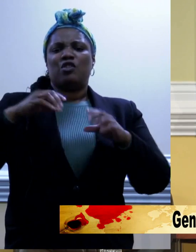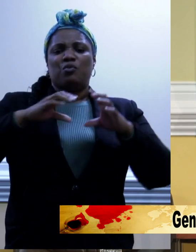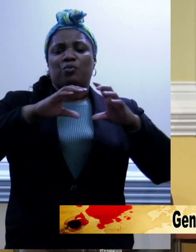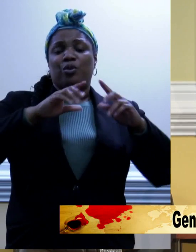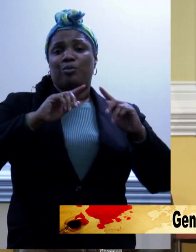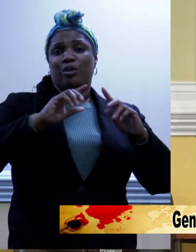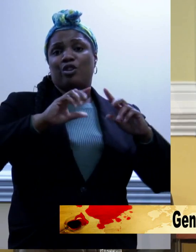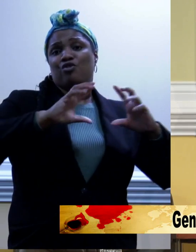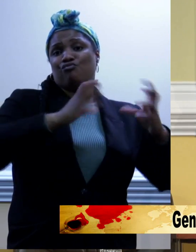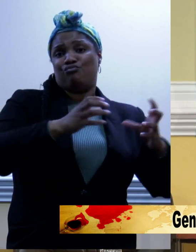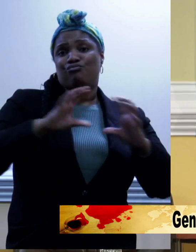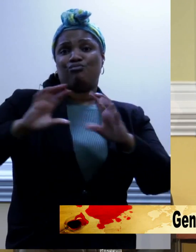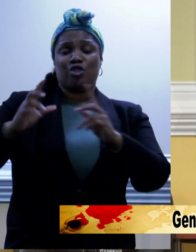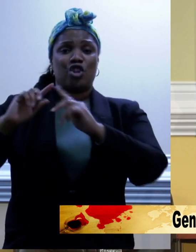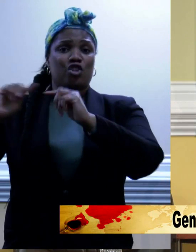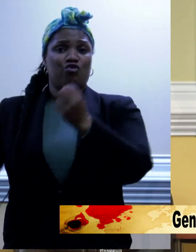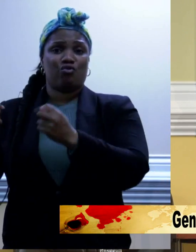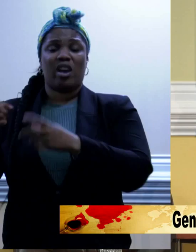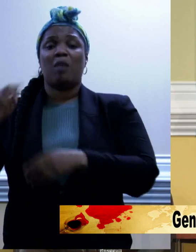shock on his face.